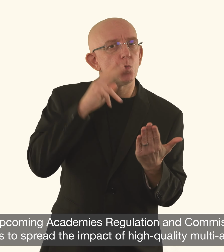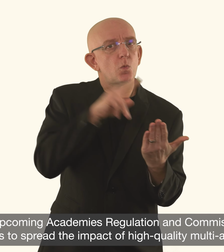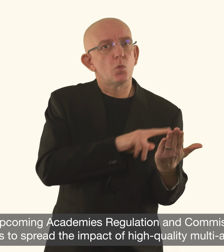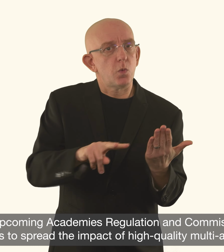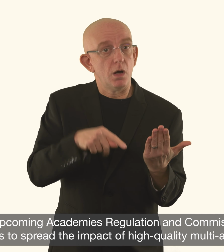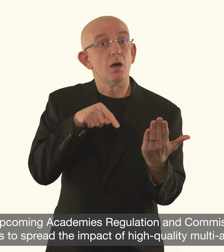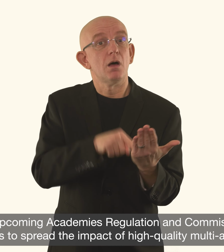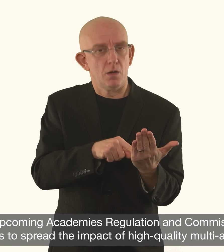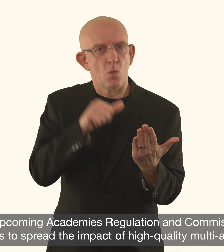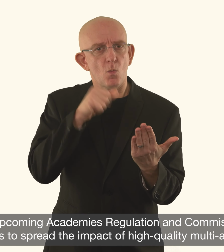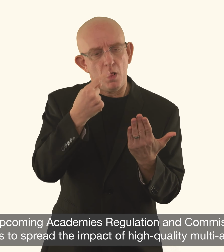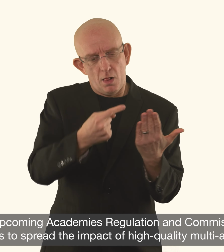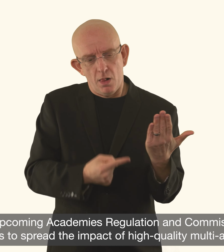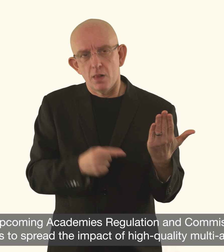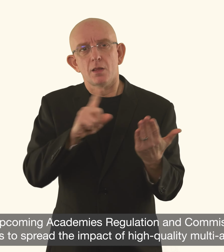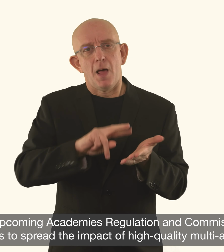high quality multi-academy trusts.